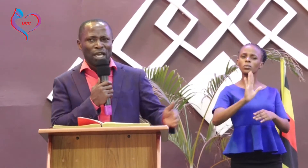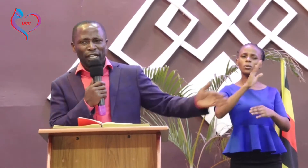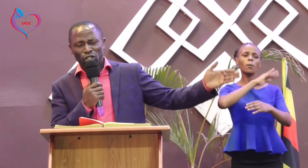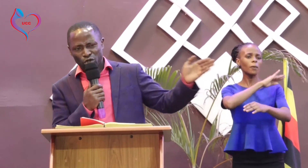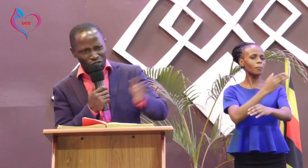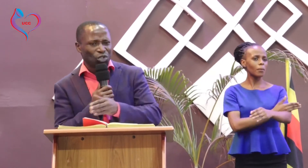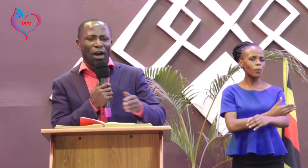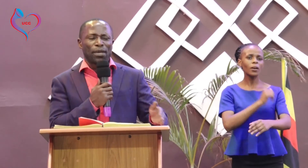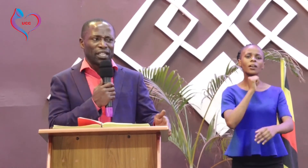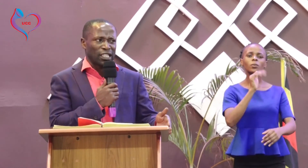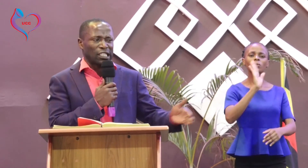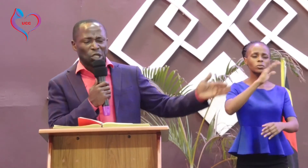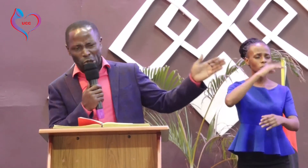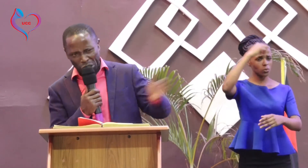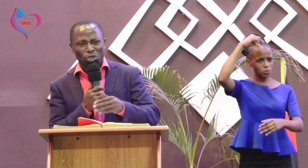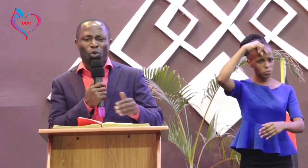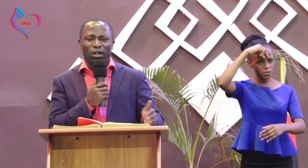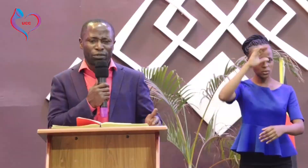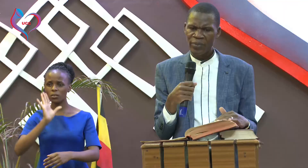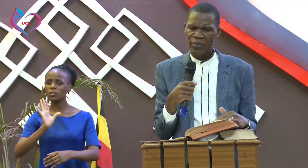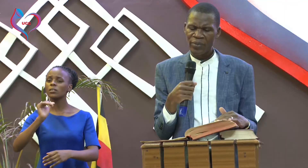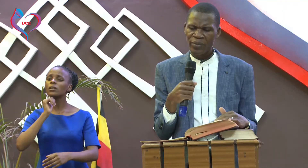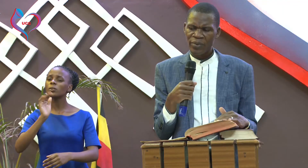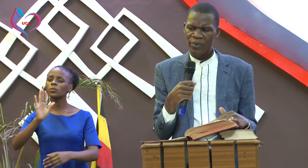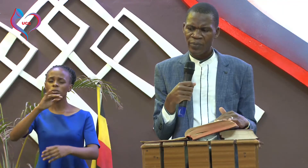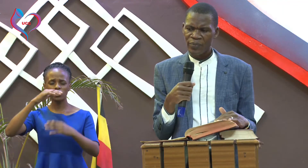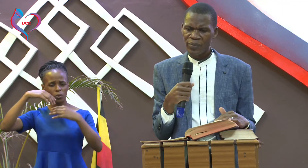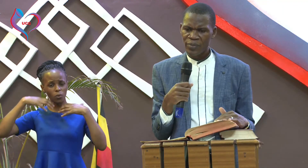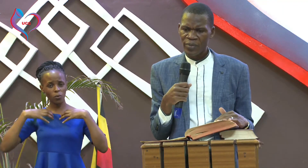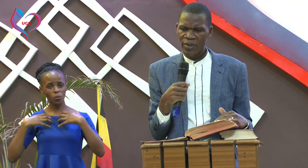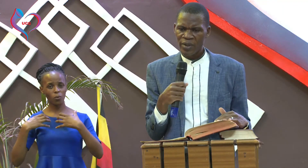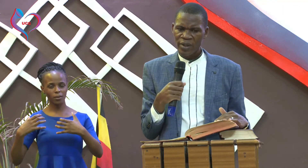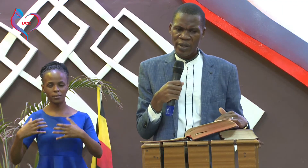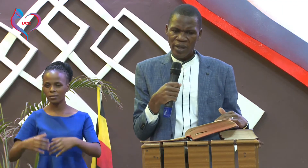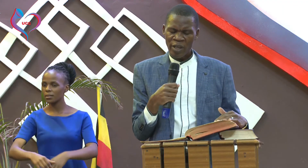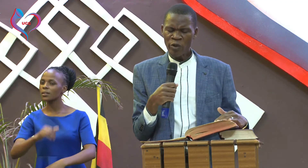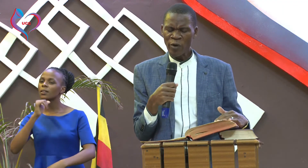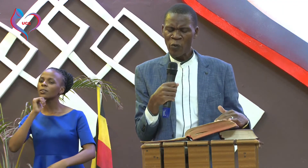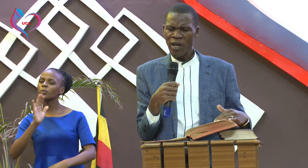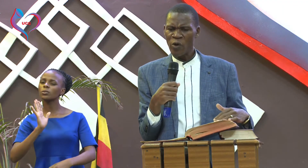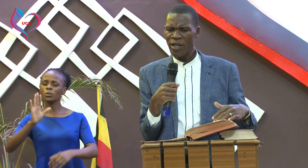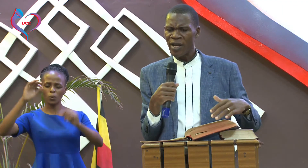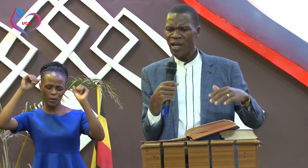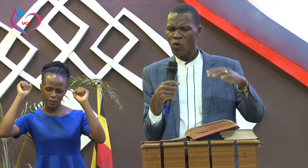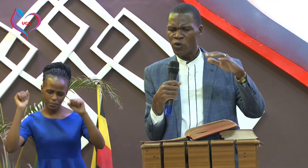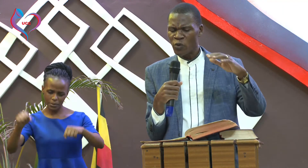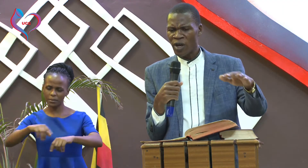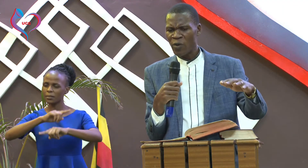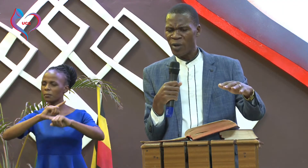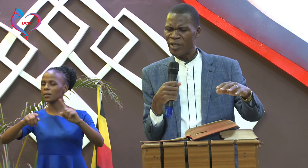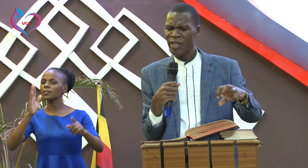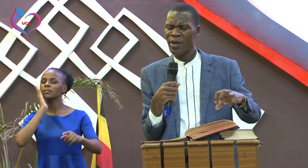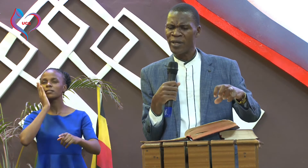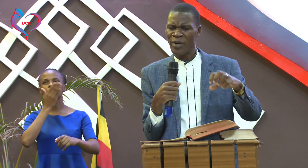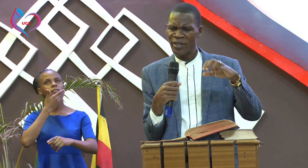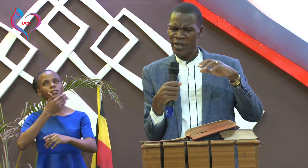wisdom, it is not your ability, it is not your wealth, but the grace of God. Era ojja kubeerako n'eddaala w'otuuka